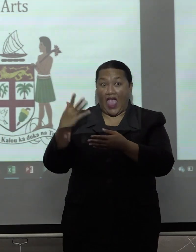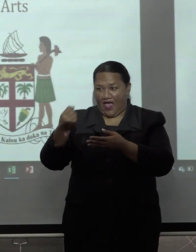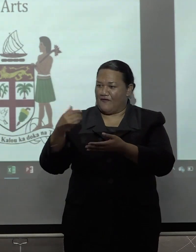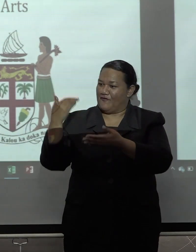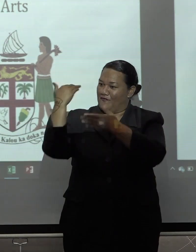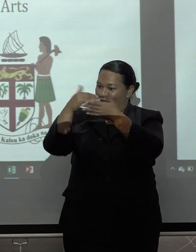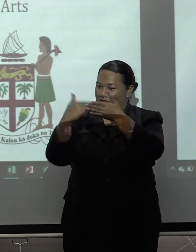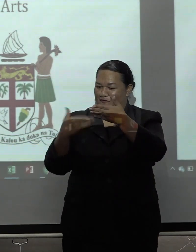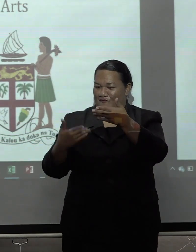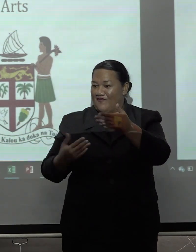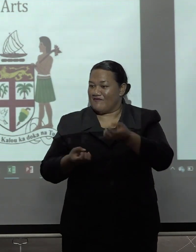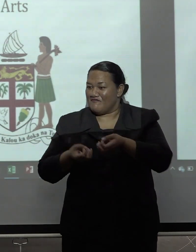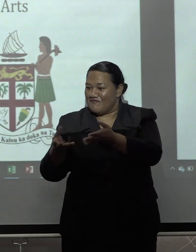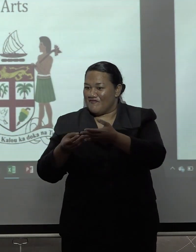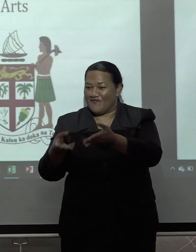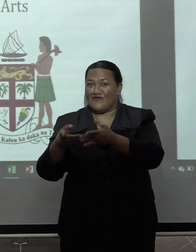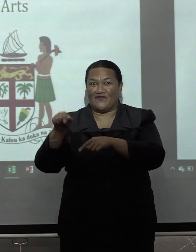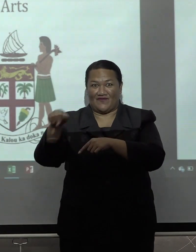platform.